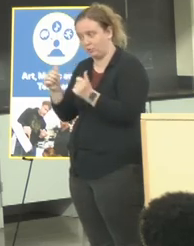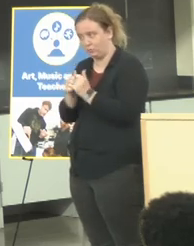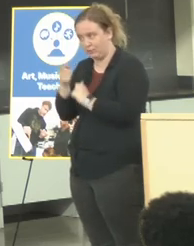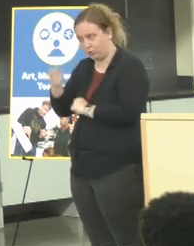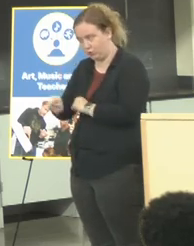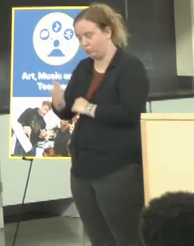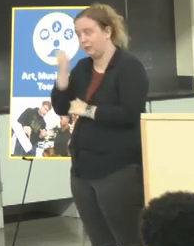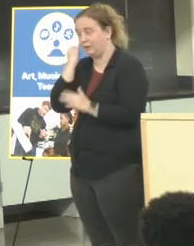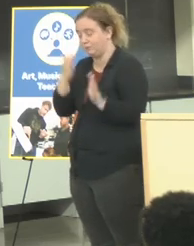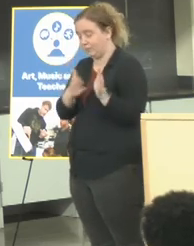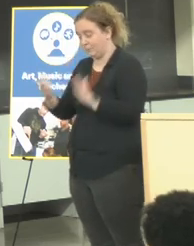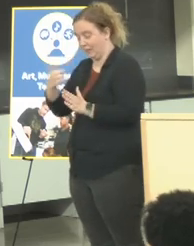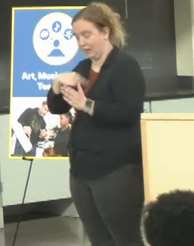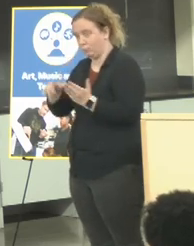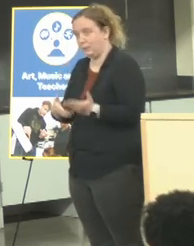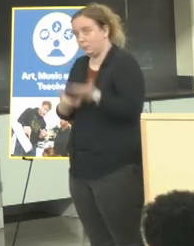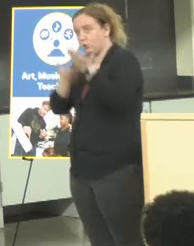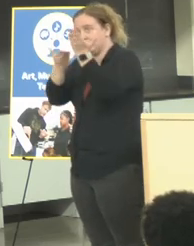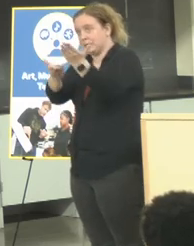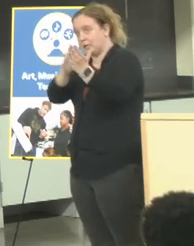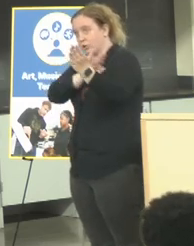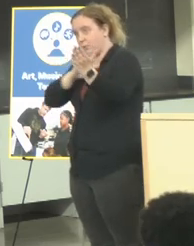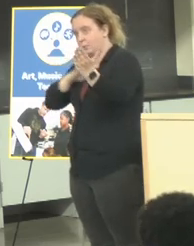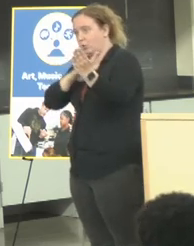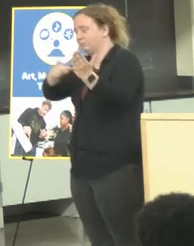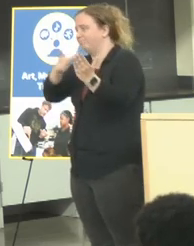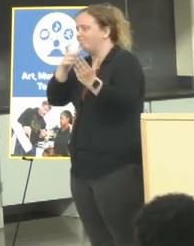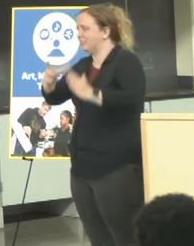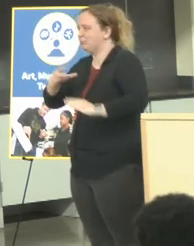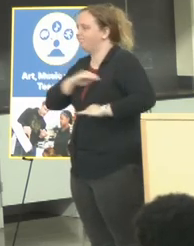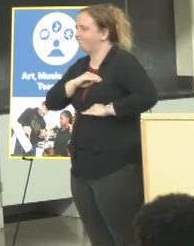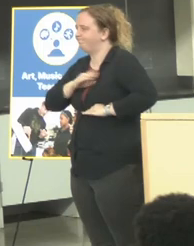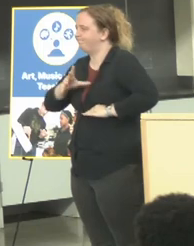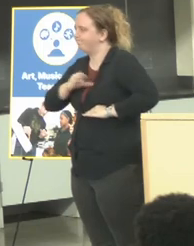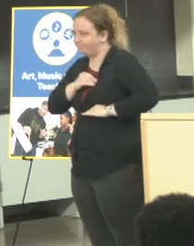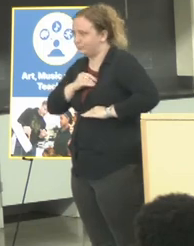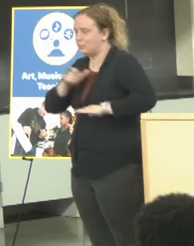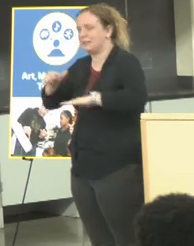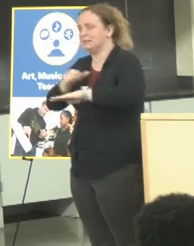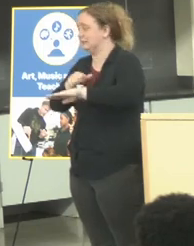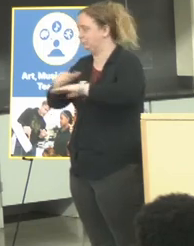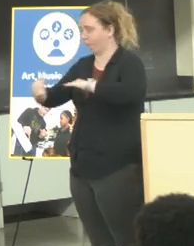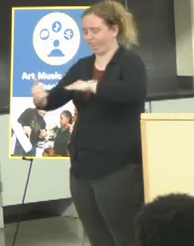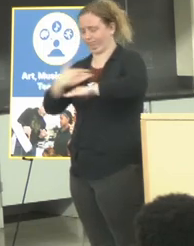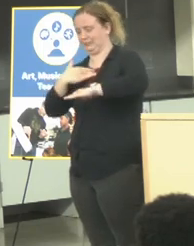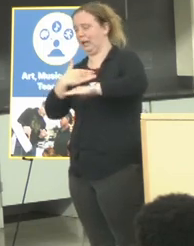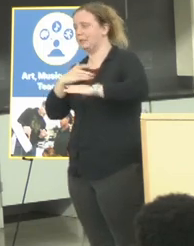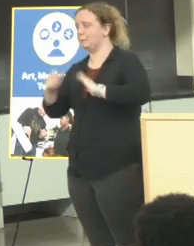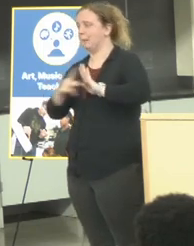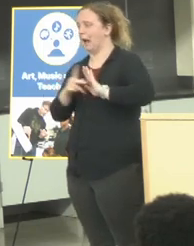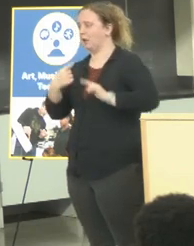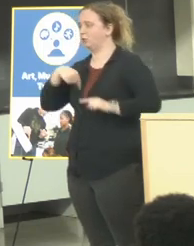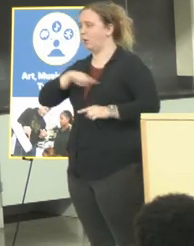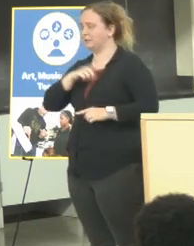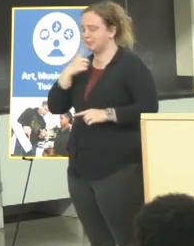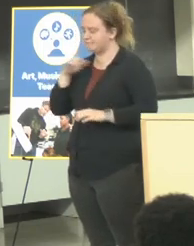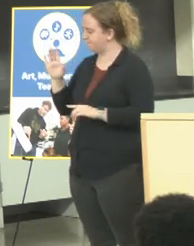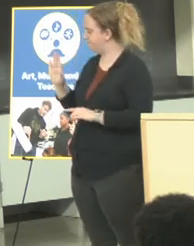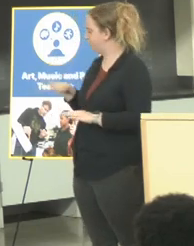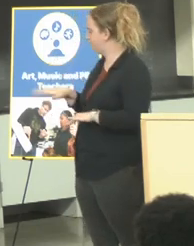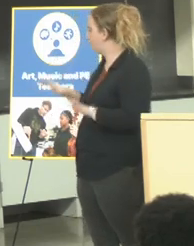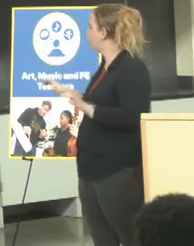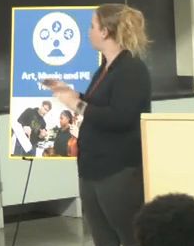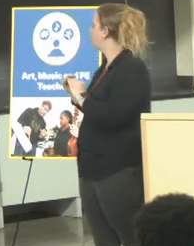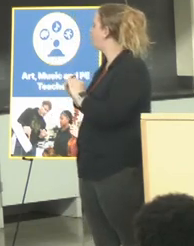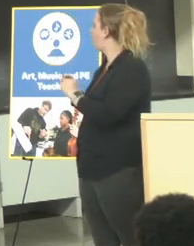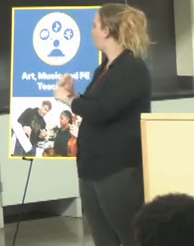board is not adequate from their perspective, they can send it back and say do more work. And so yes, the board has full authority to